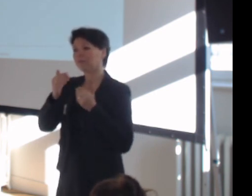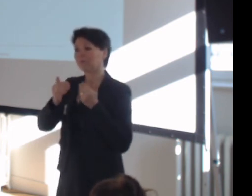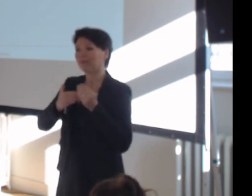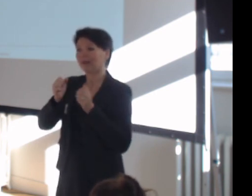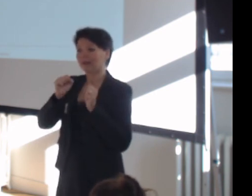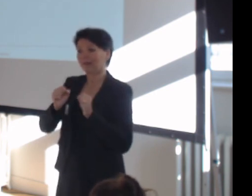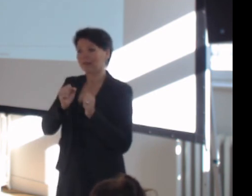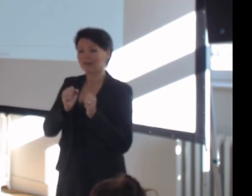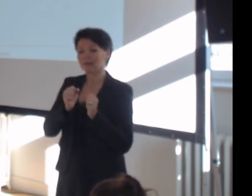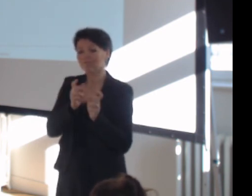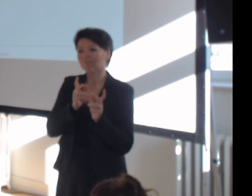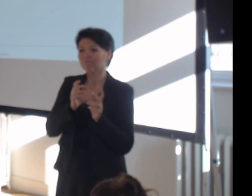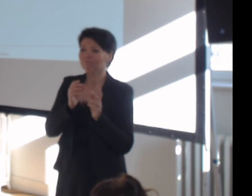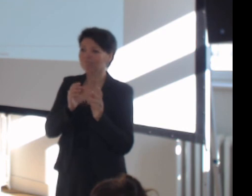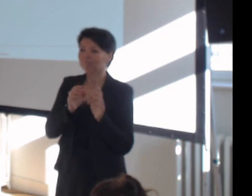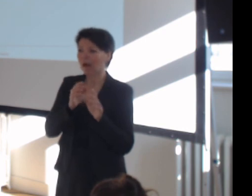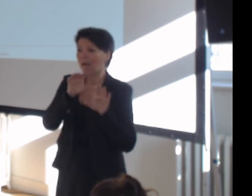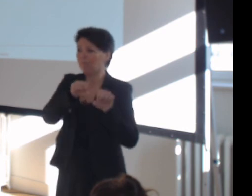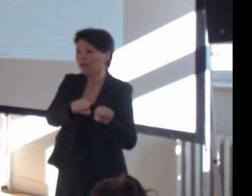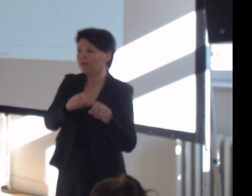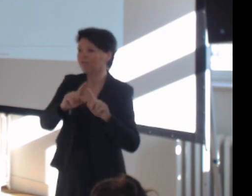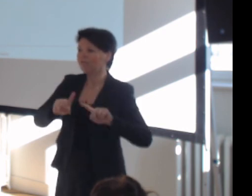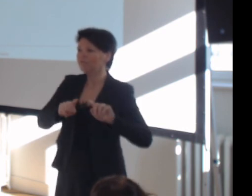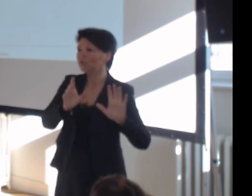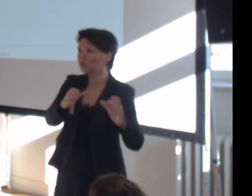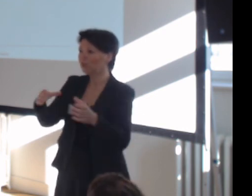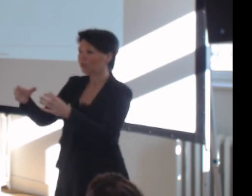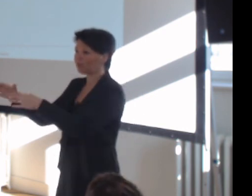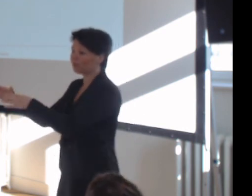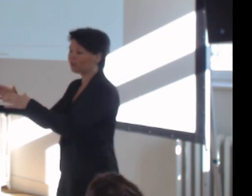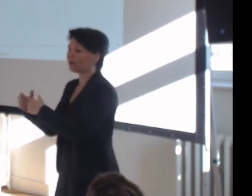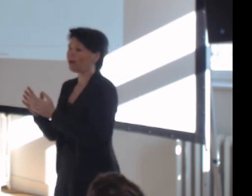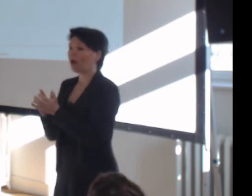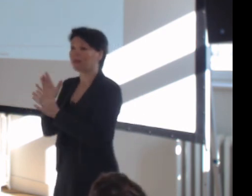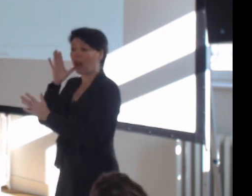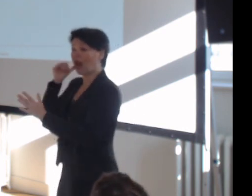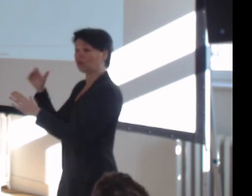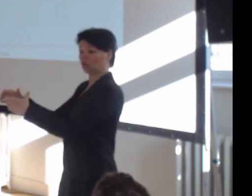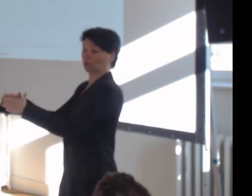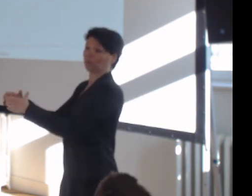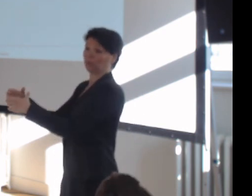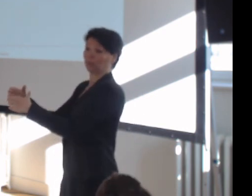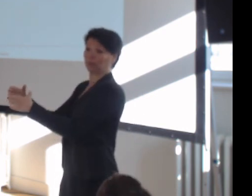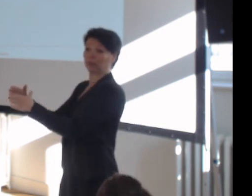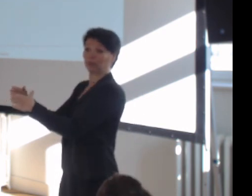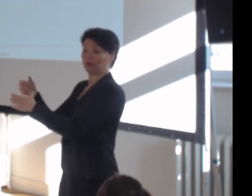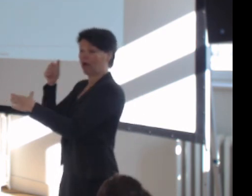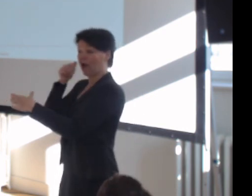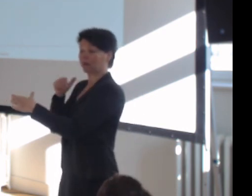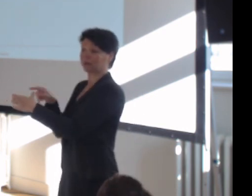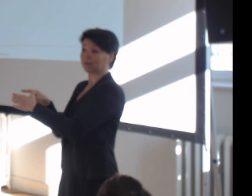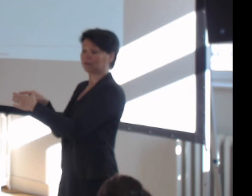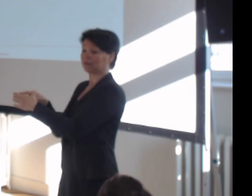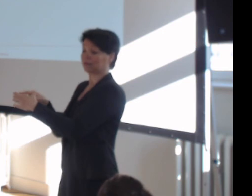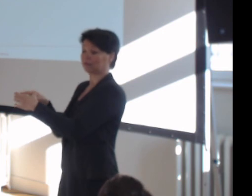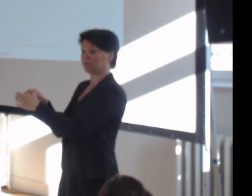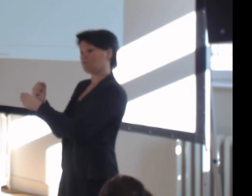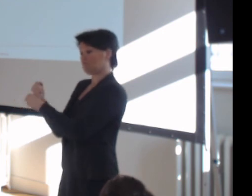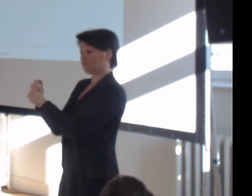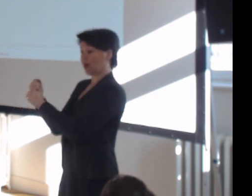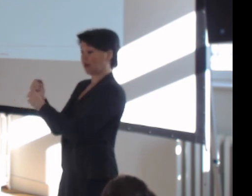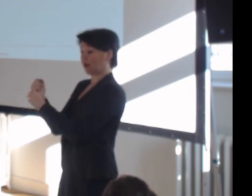different groups of books. Because you might say that the last group, number 4, when you produce a